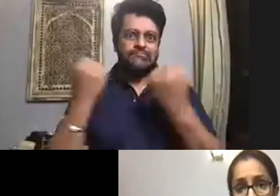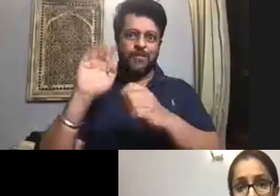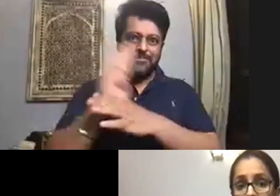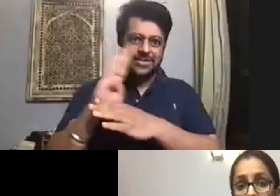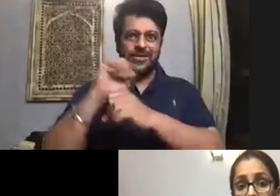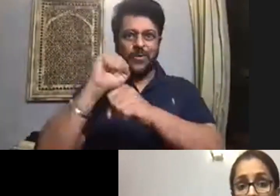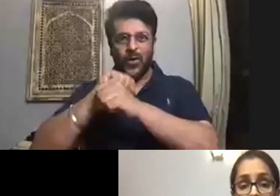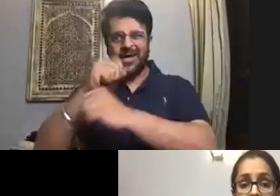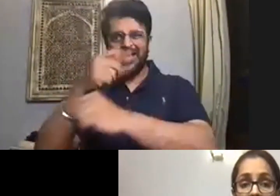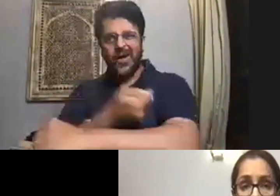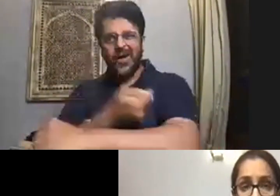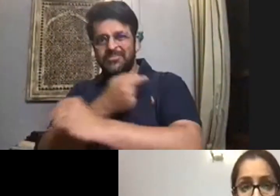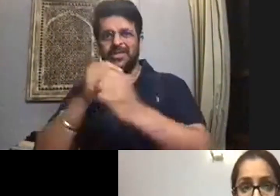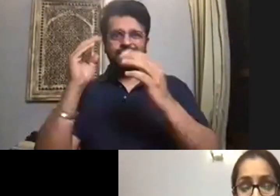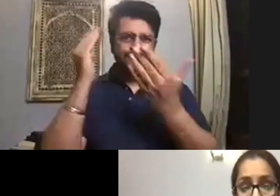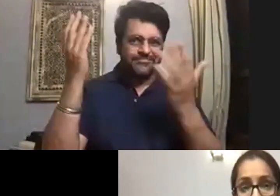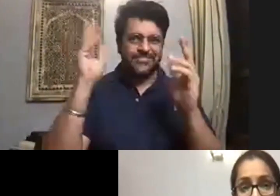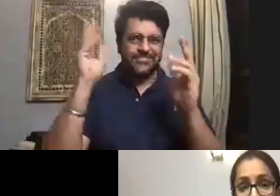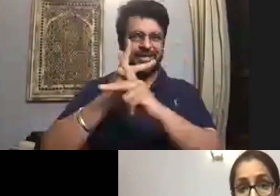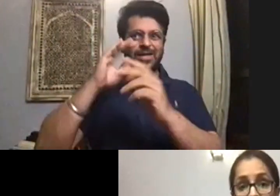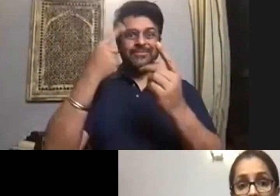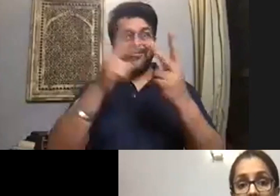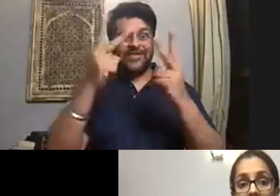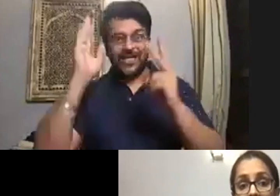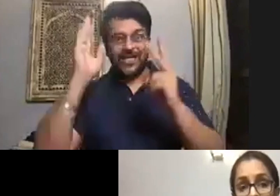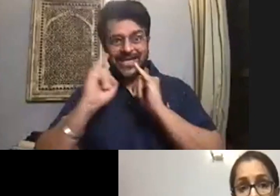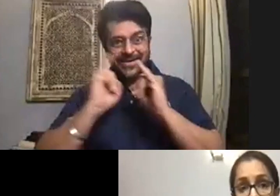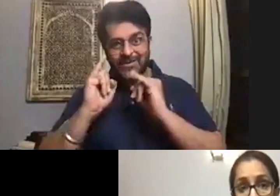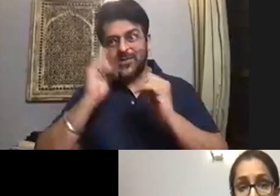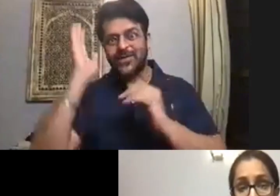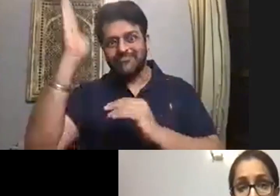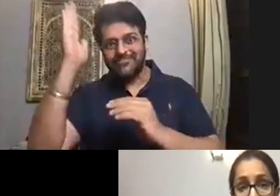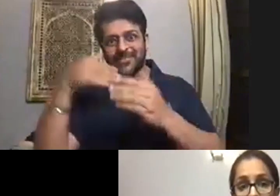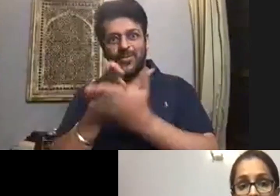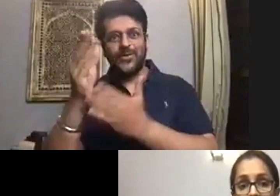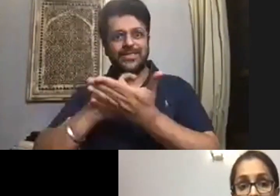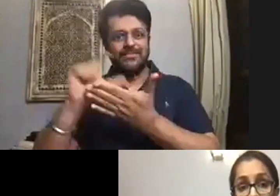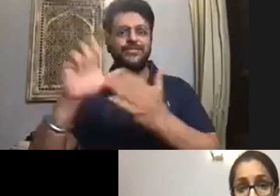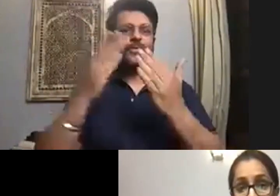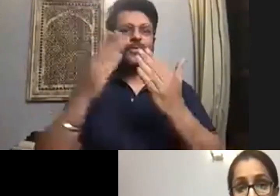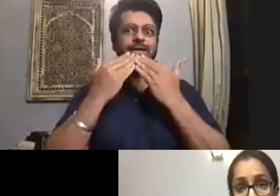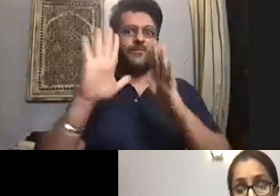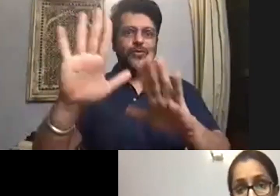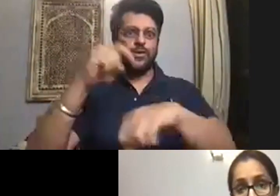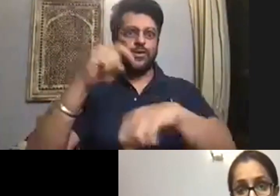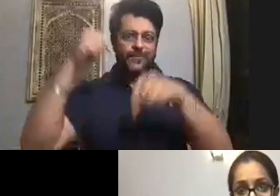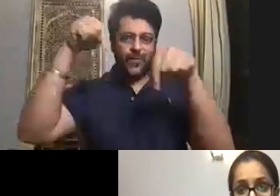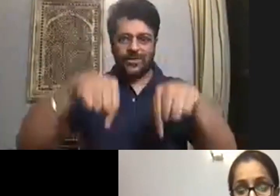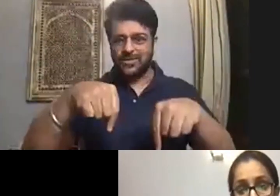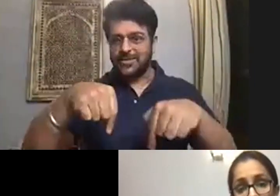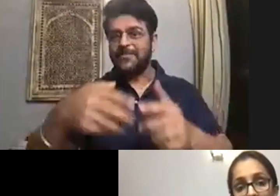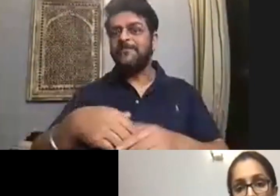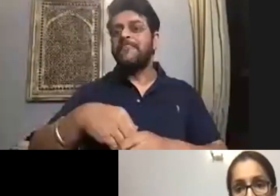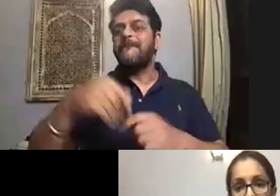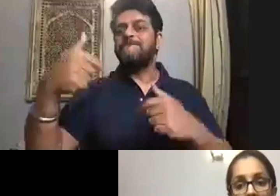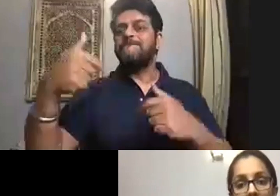in. I know you've been working very, very hard as a frontline worker, taking care of everyone and presenting at different places. So